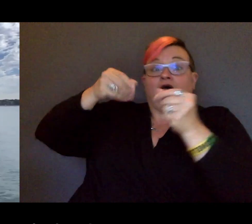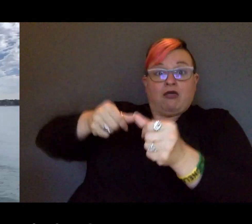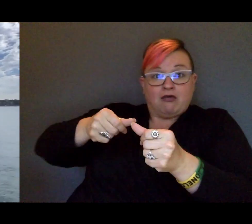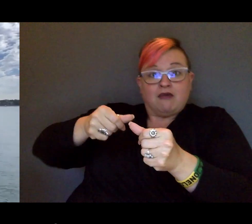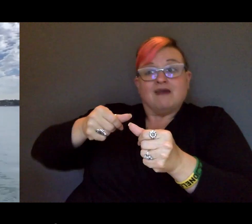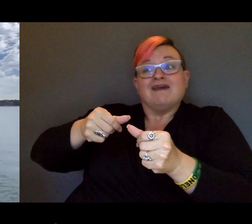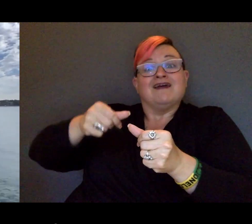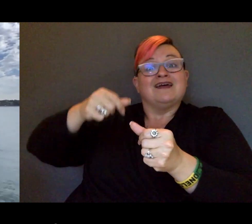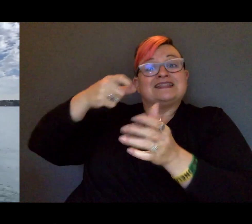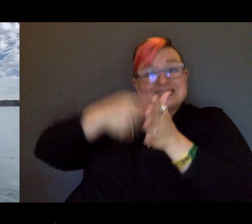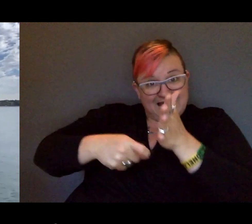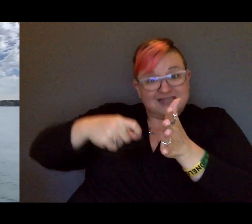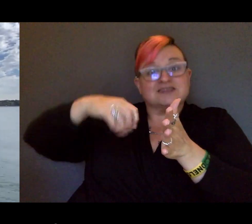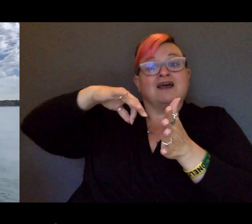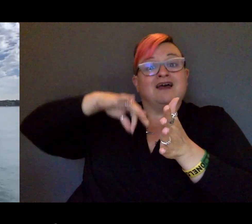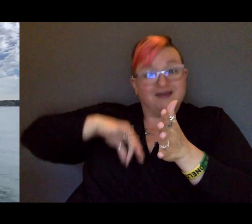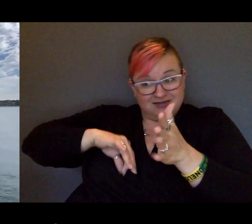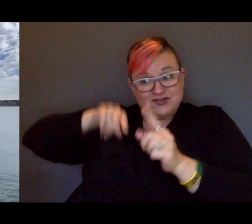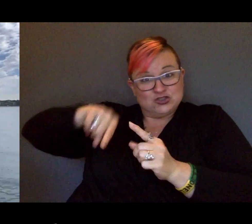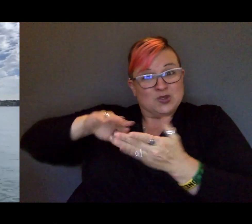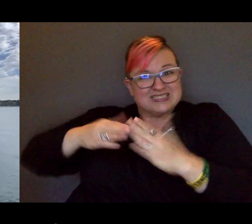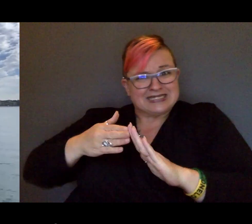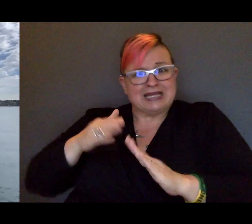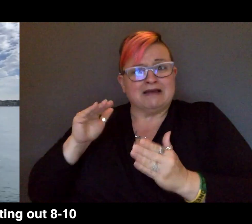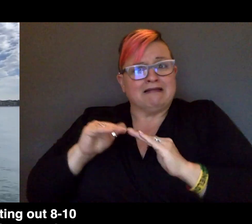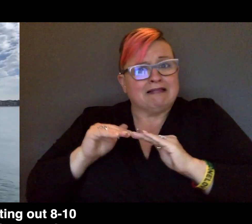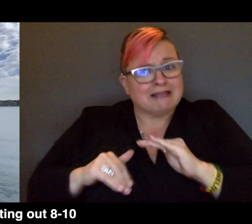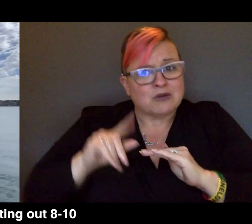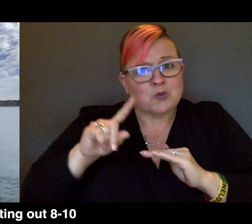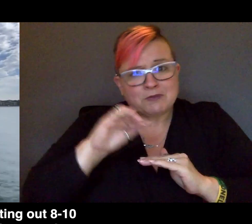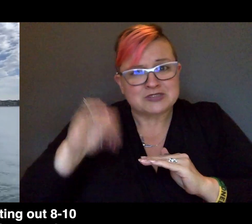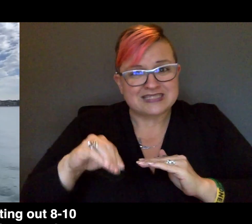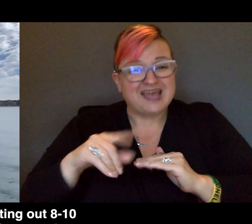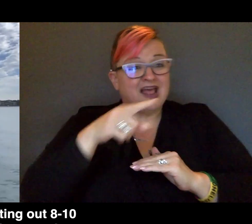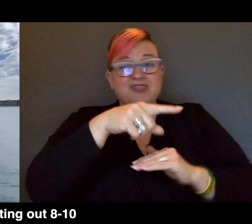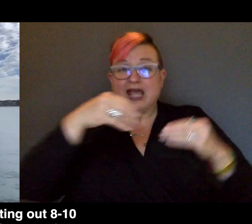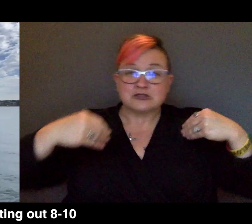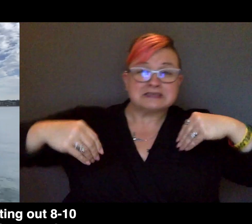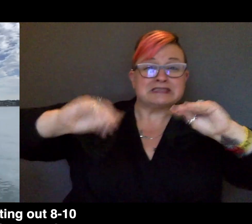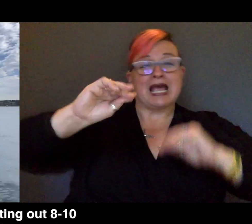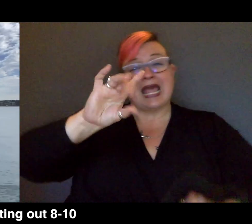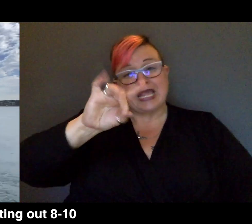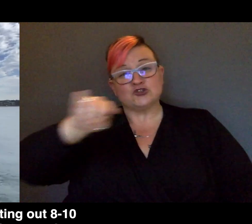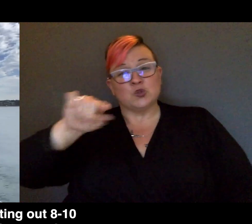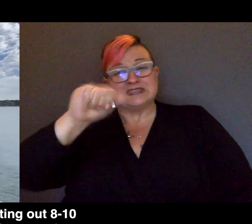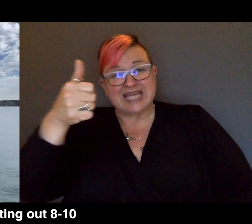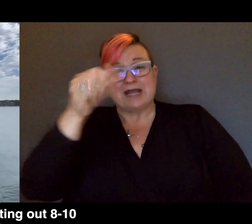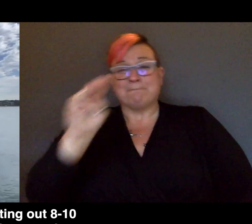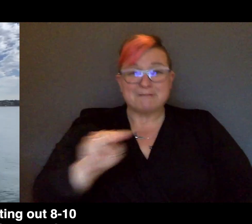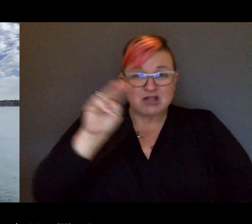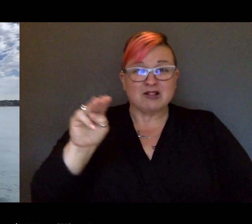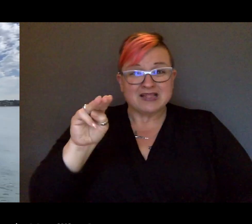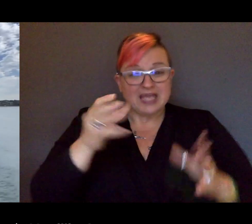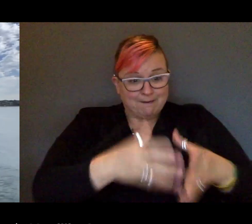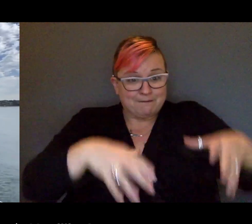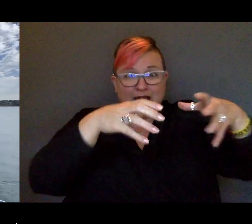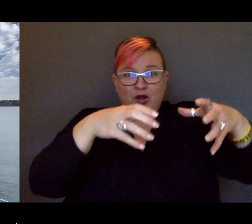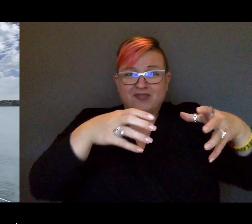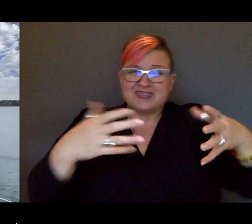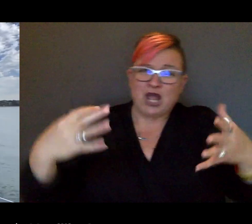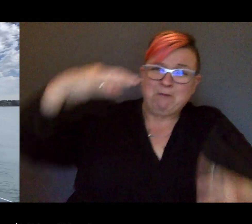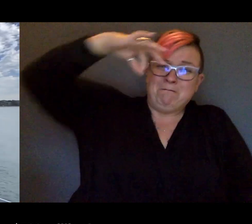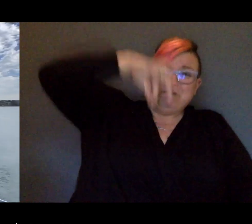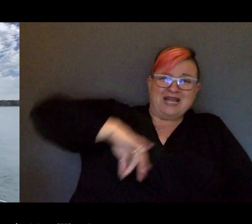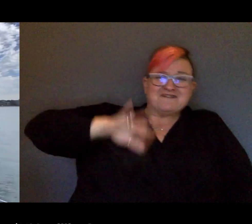paying less than 1% of their gross sales. They're putting out 8 to 10 million barrels a year here. They're